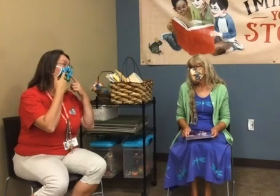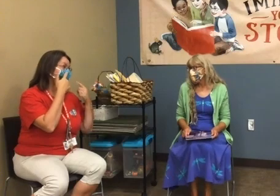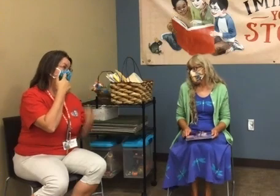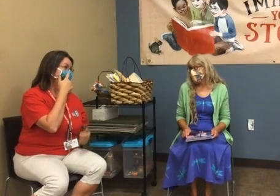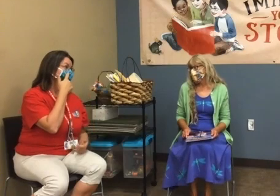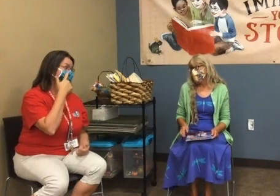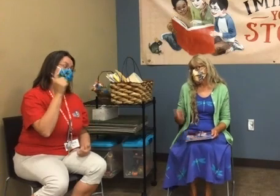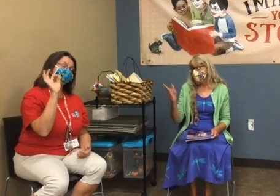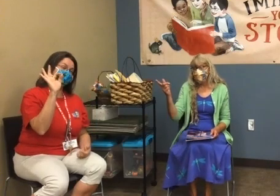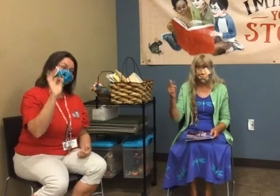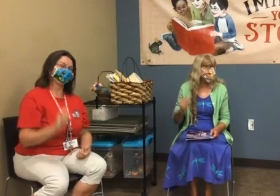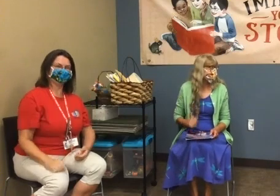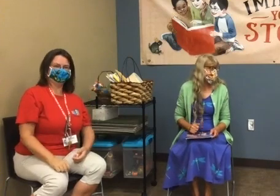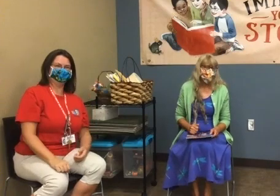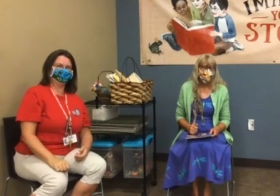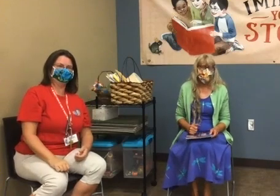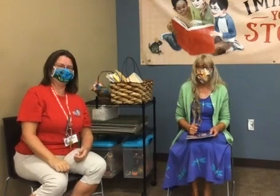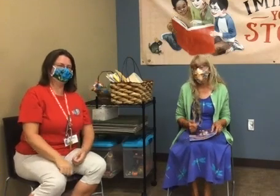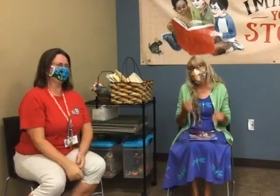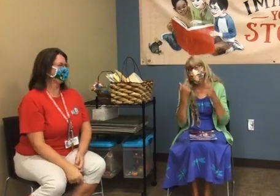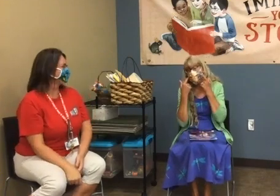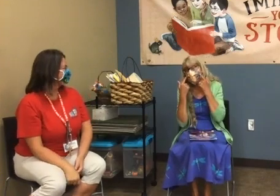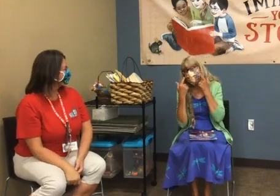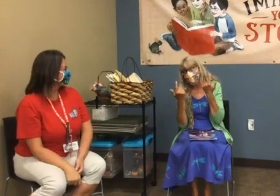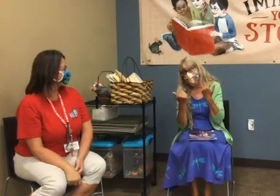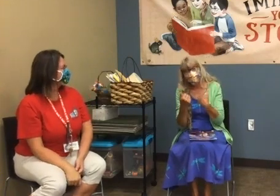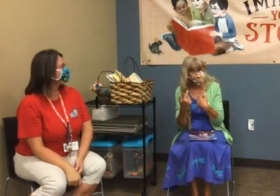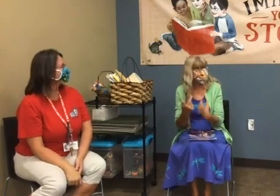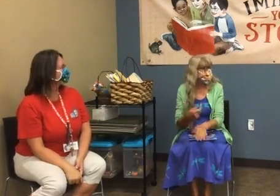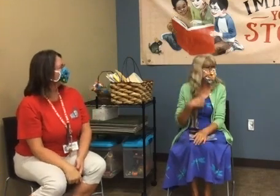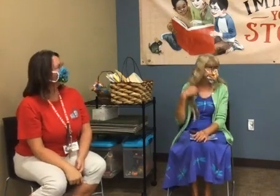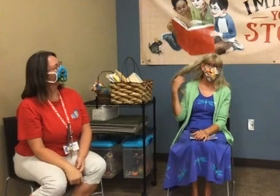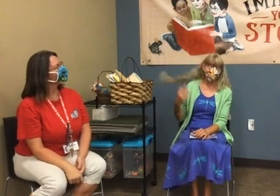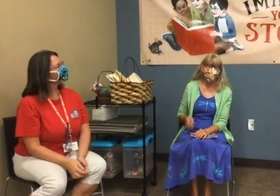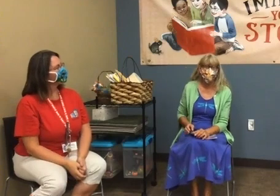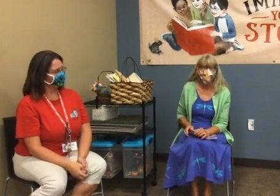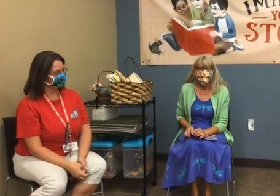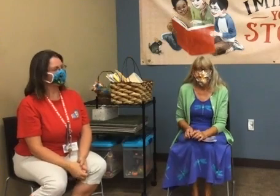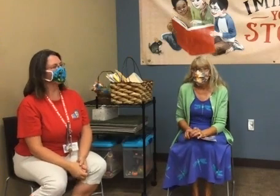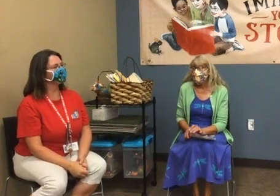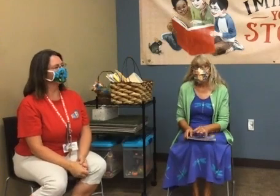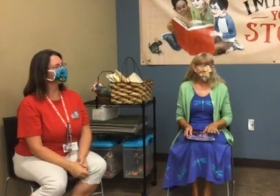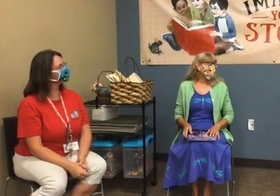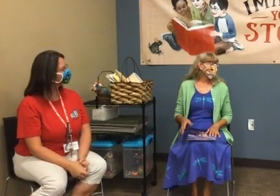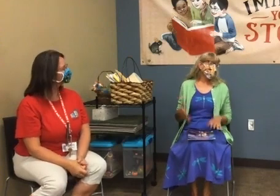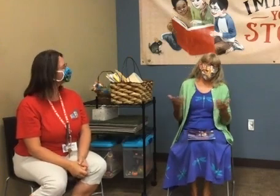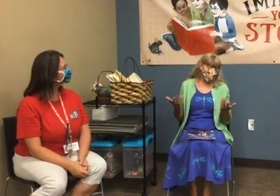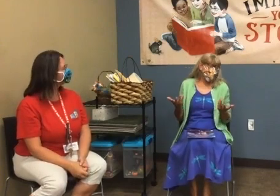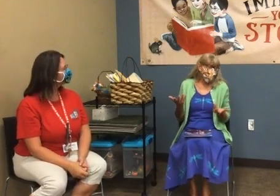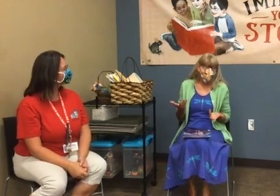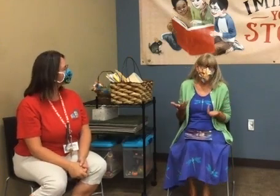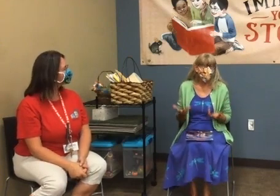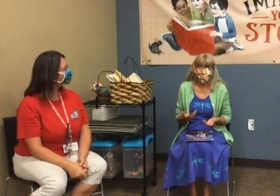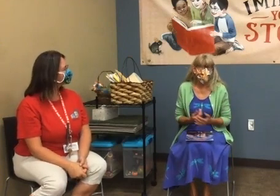Got my Lorax on. Right, she has her Lorax on today. I just have kitties. I have my kitties on today. So that's okay. But anyway,